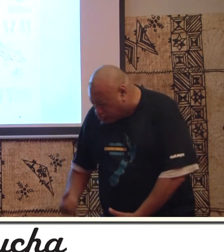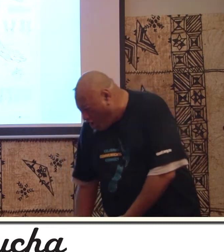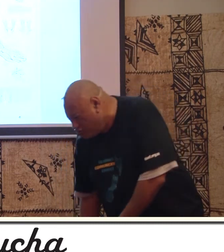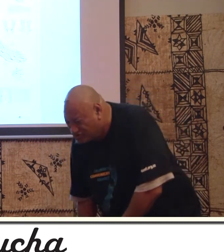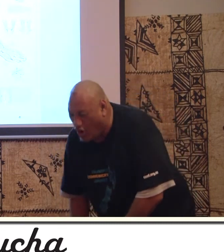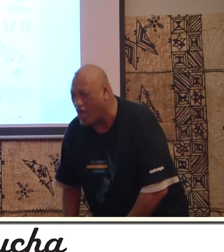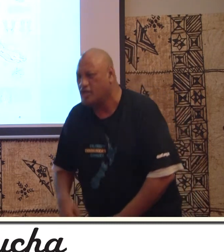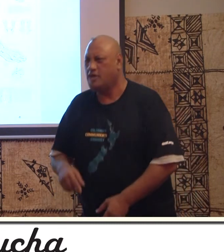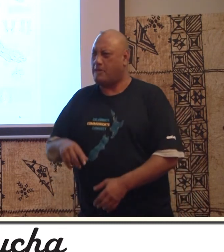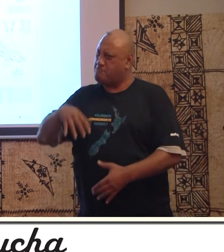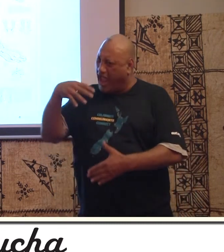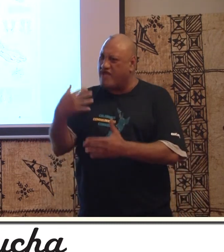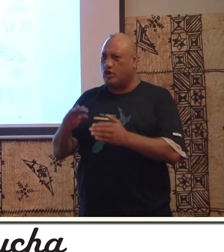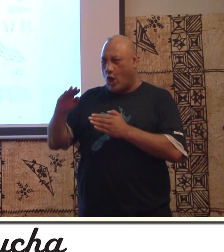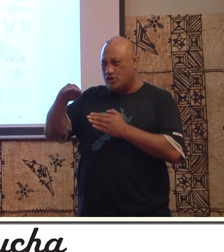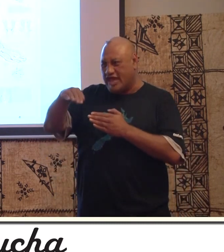thought,